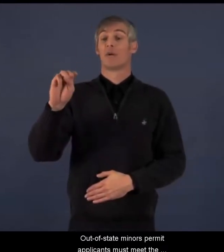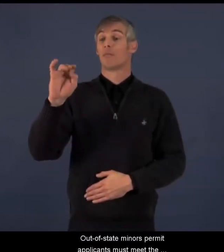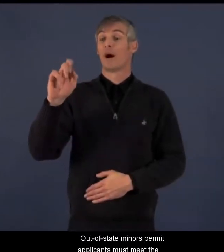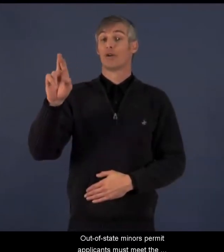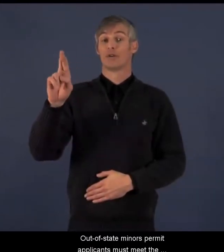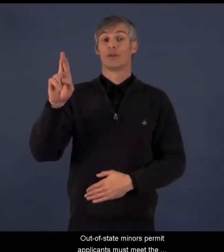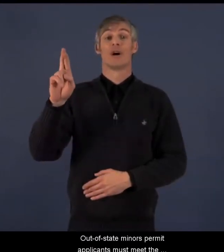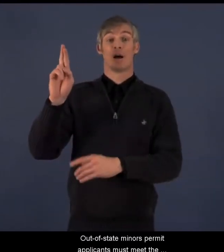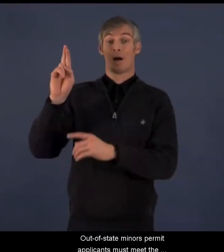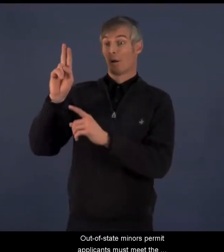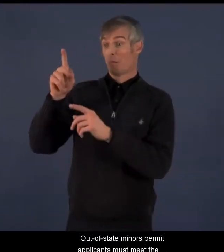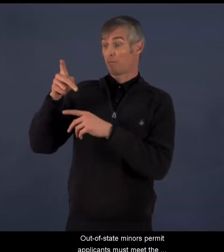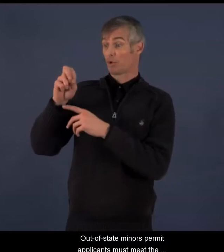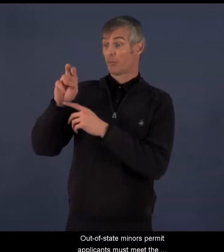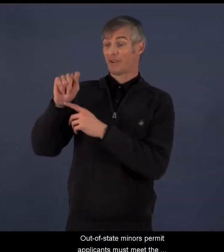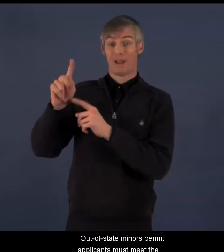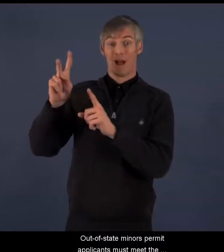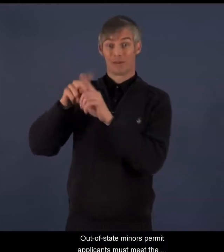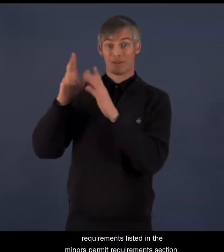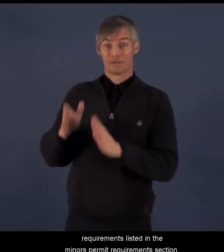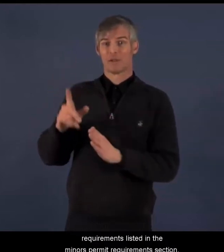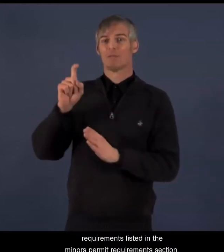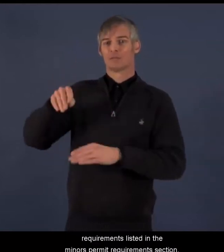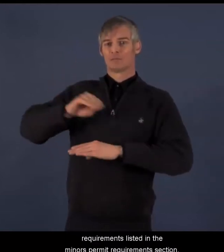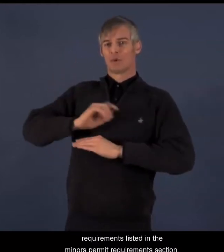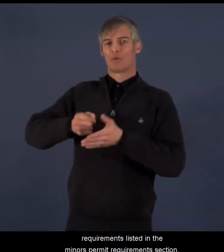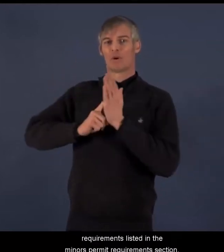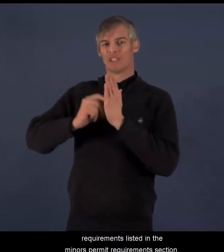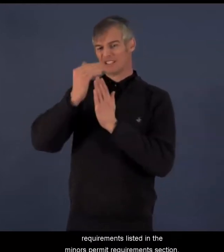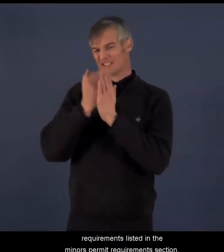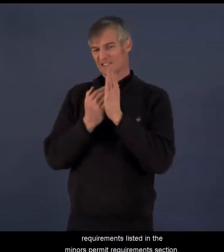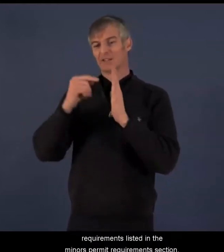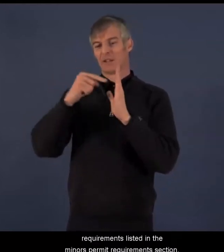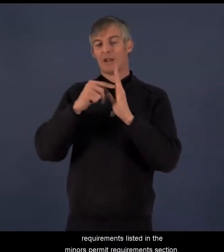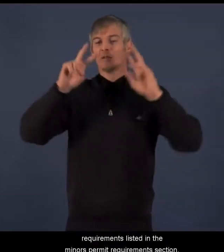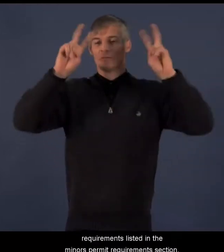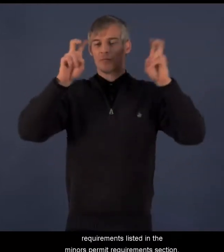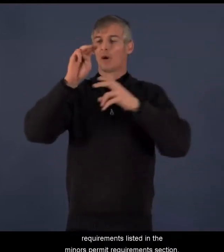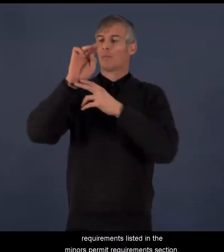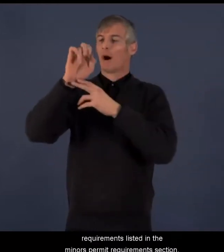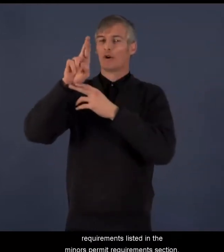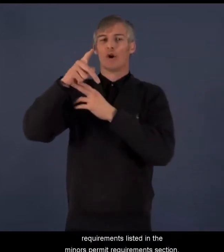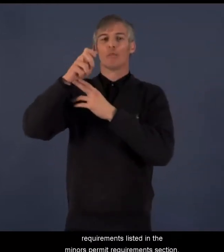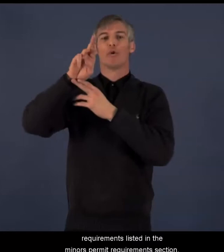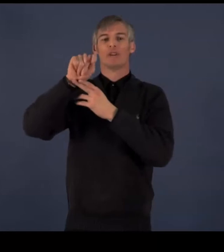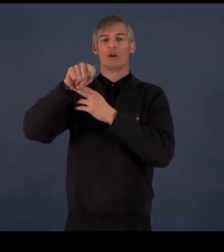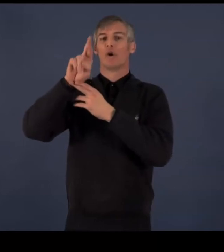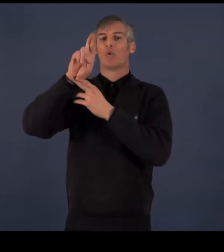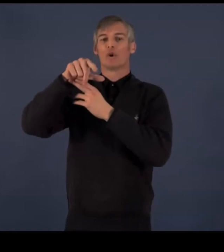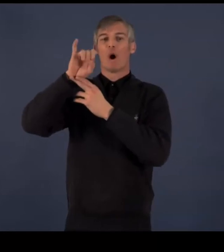Out-of-state minors permit applicants must meet the requirements listed in the Minors Permit Requirements section on